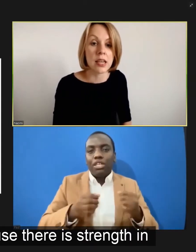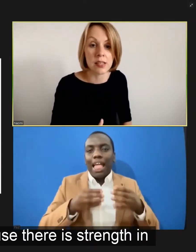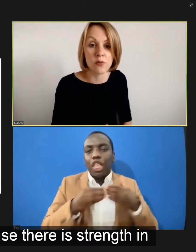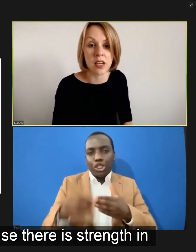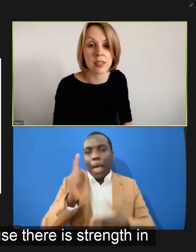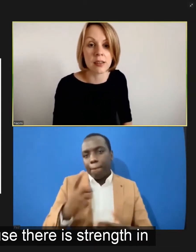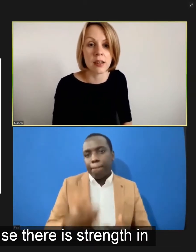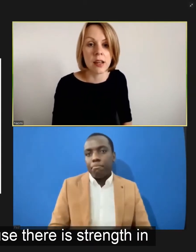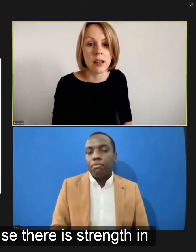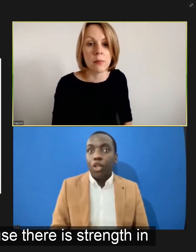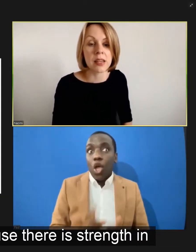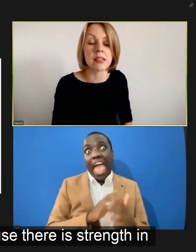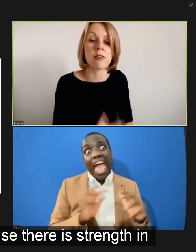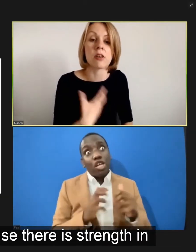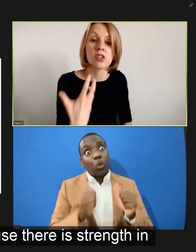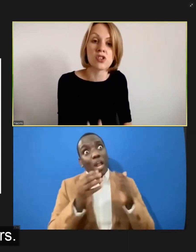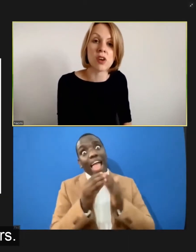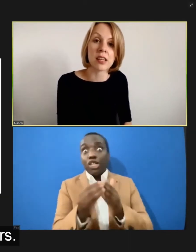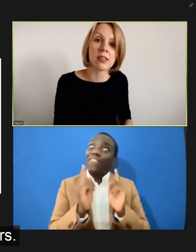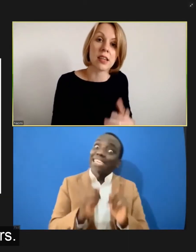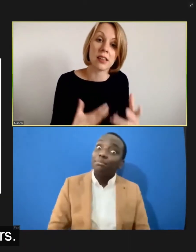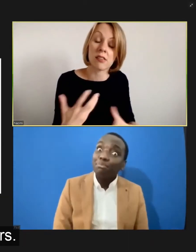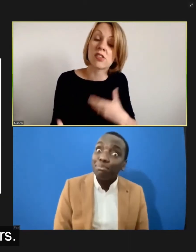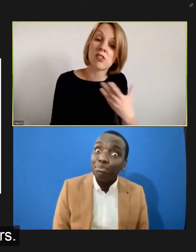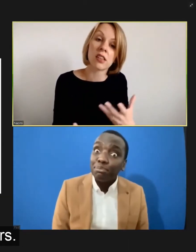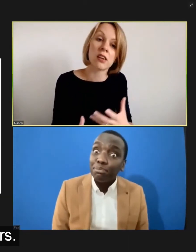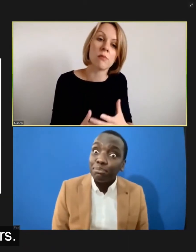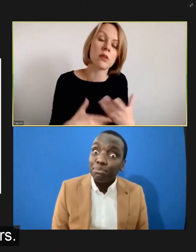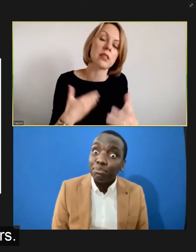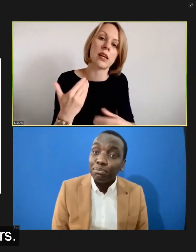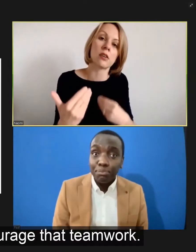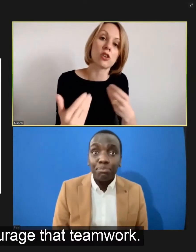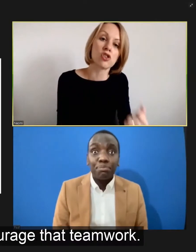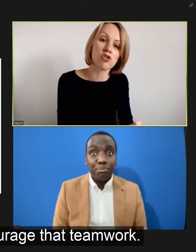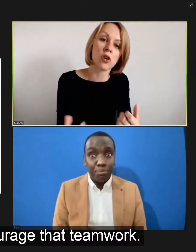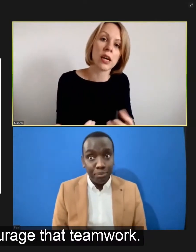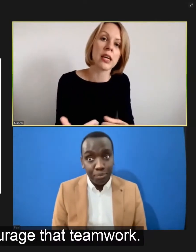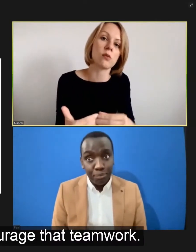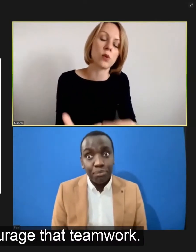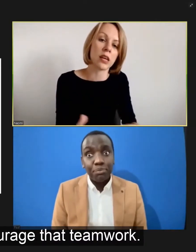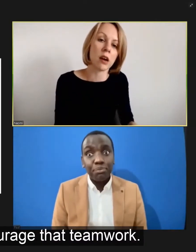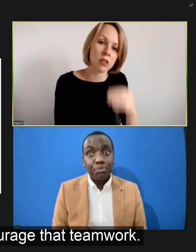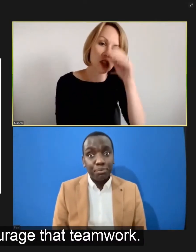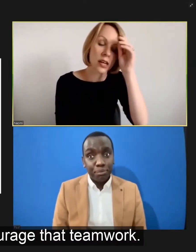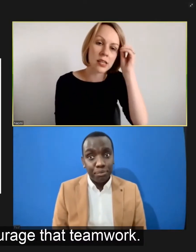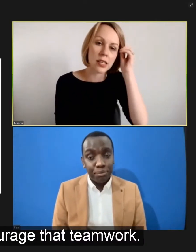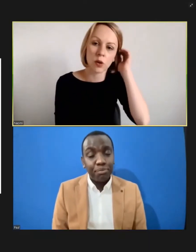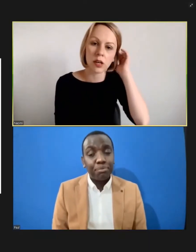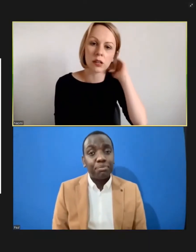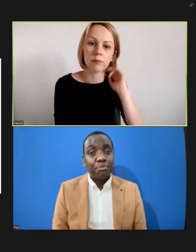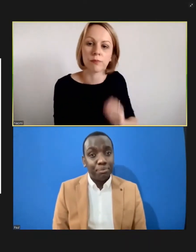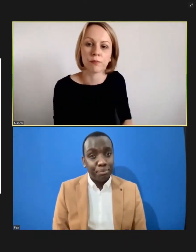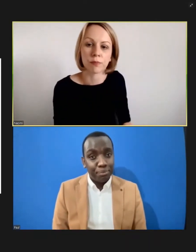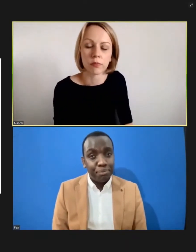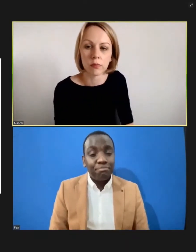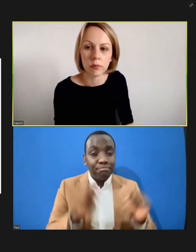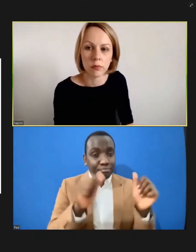is vital, because there's strength in numbers, and a strong leader will encourage that teamwork.